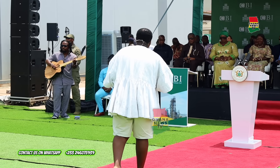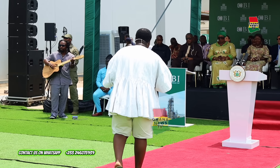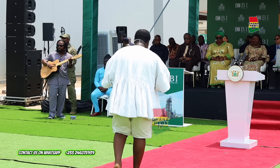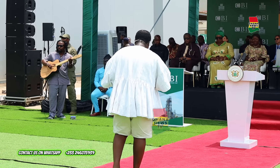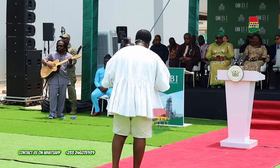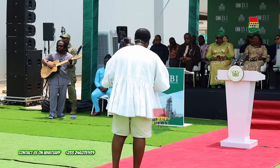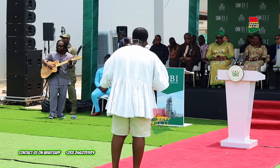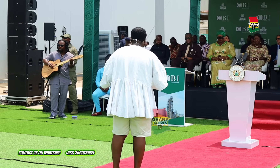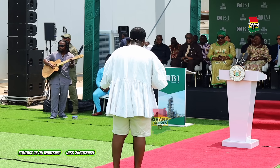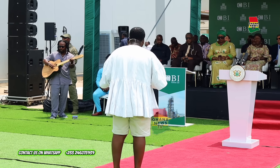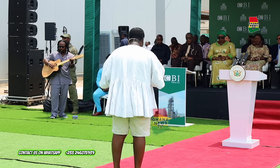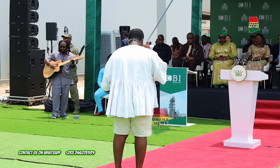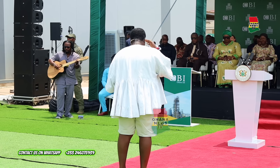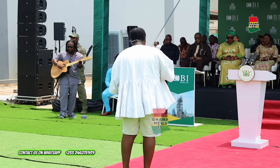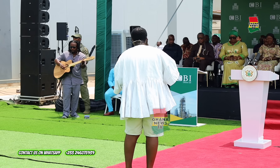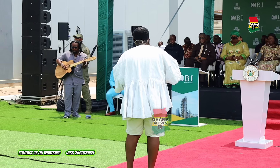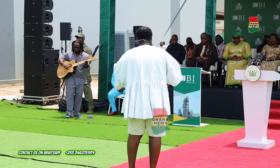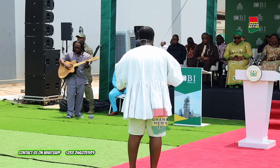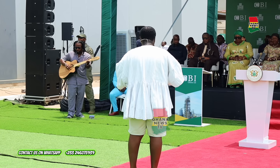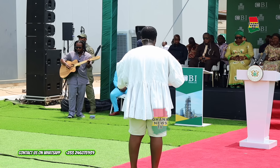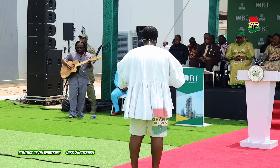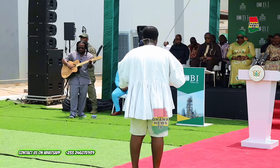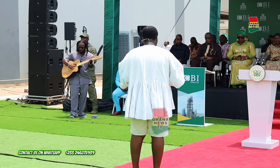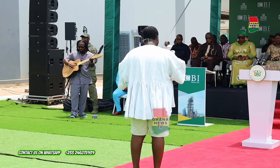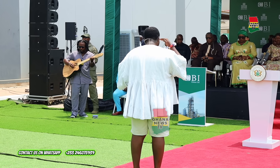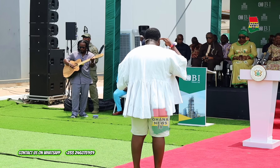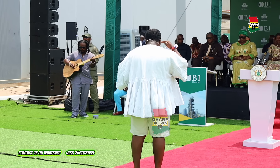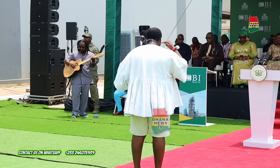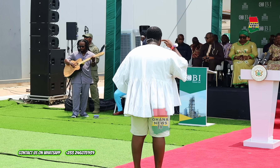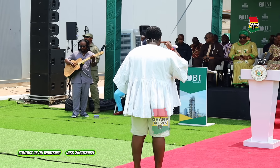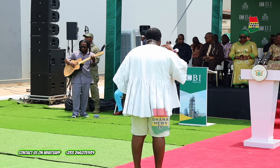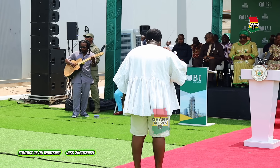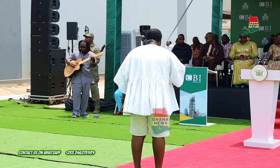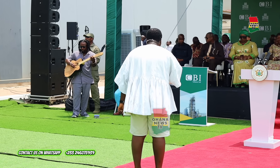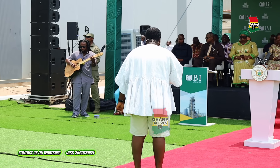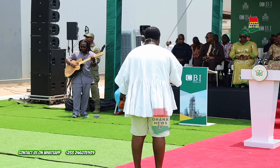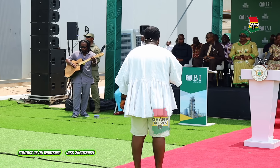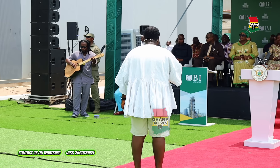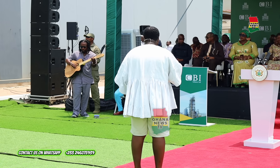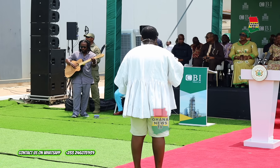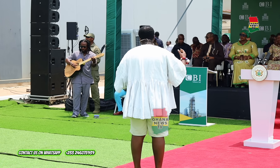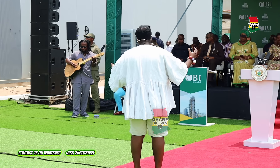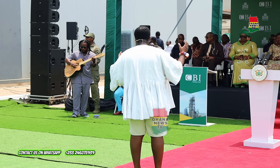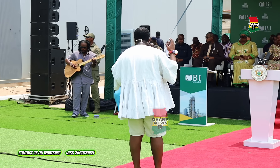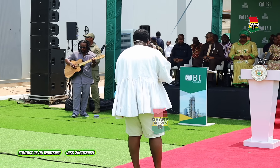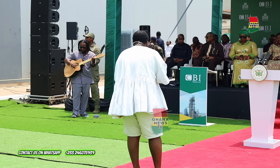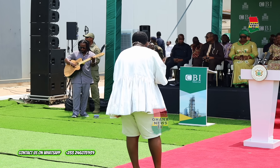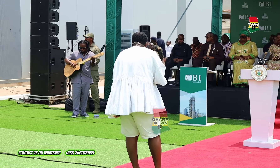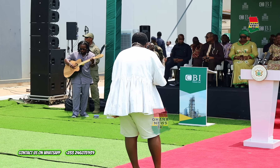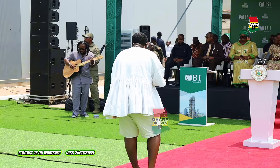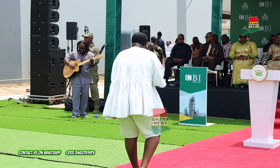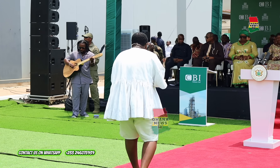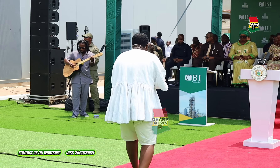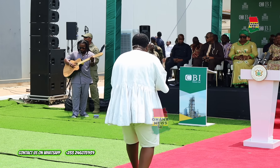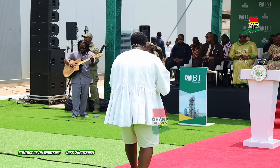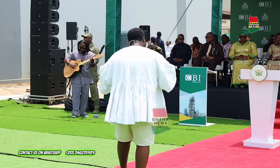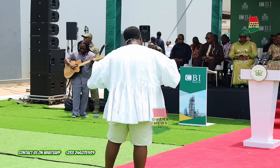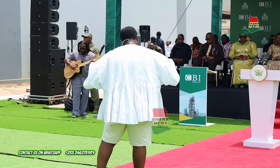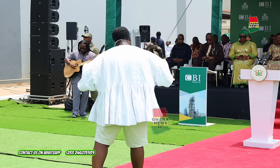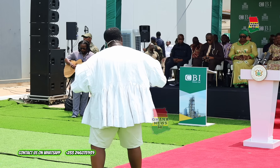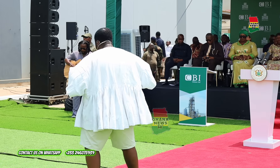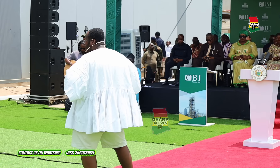yet they are very fluid. Political will, institutional mechanisms, and everything laid in place to